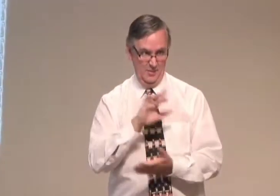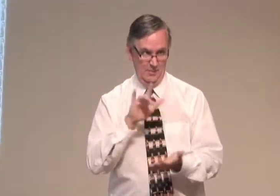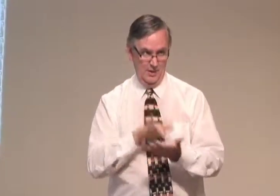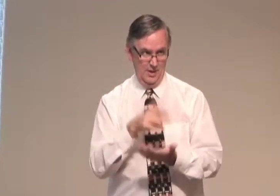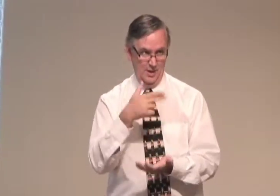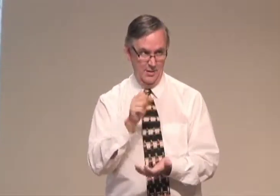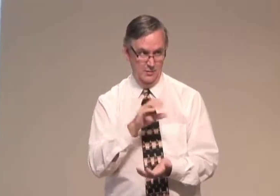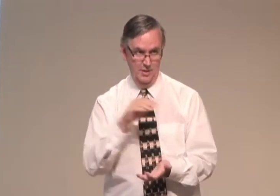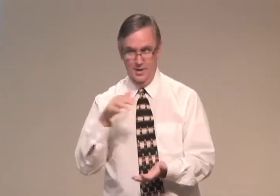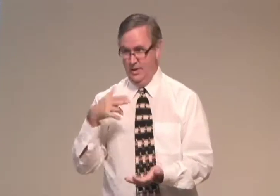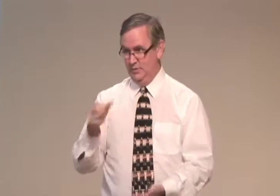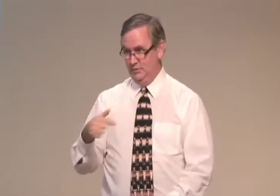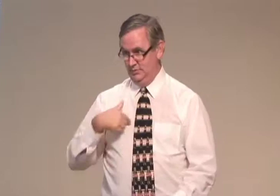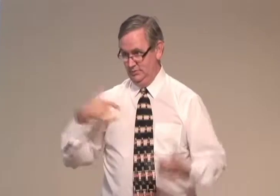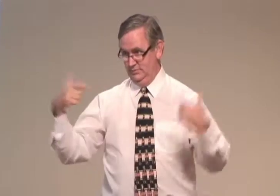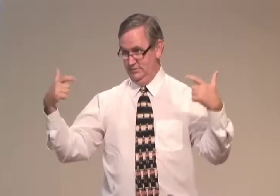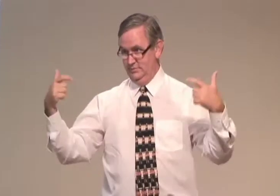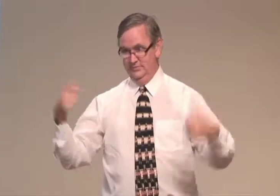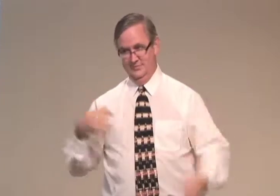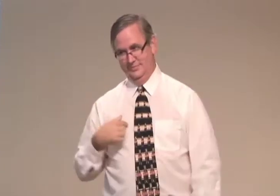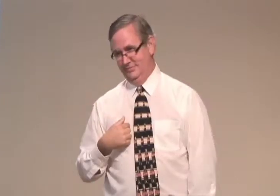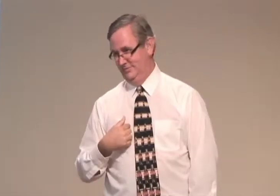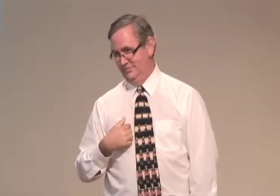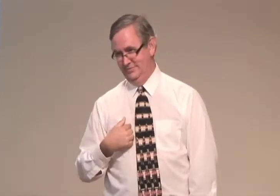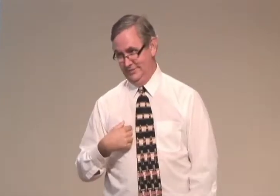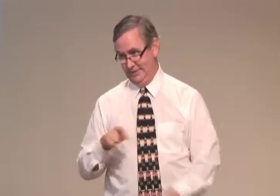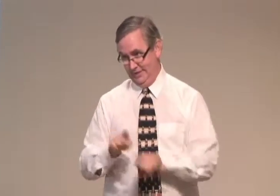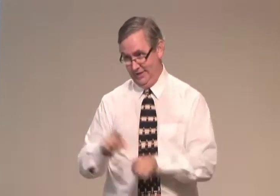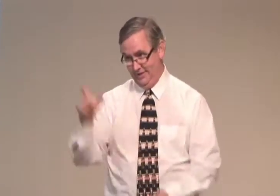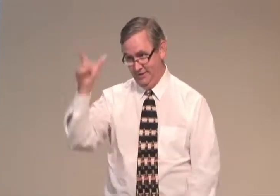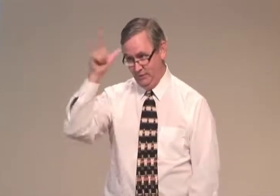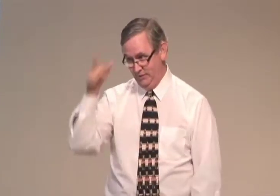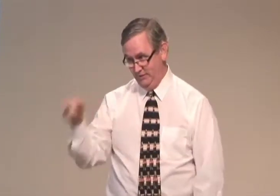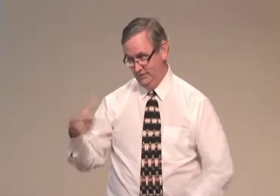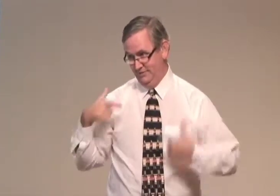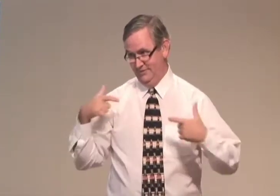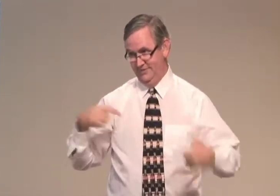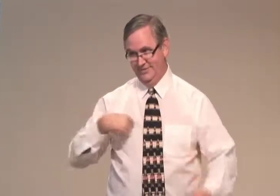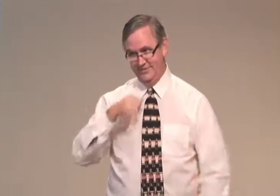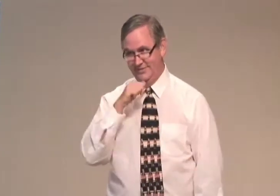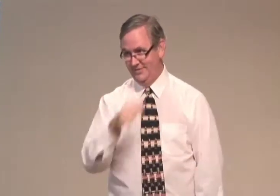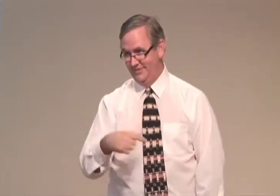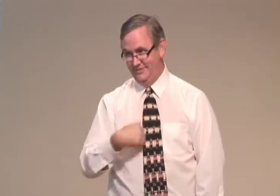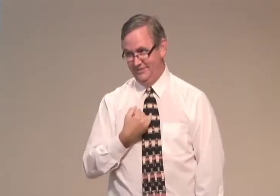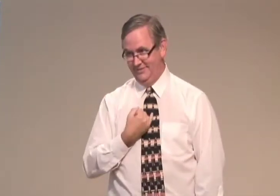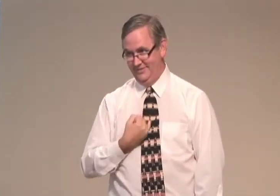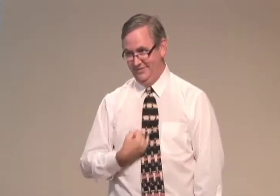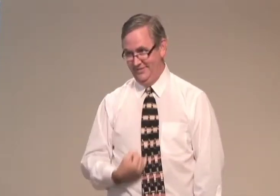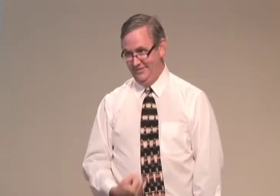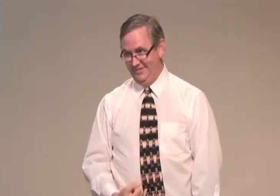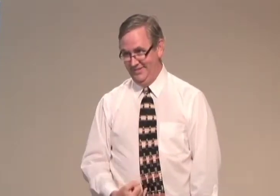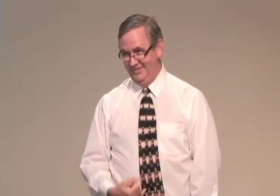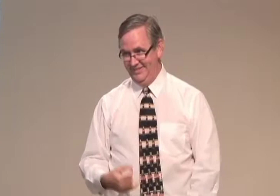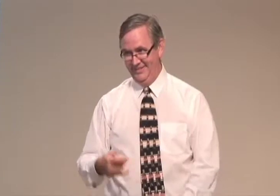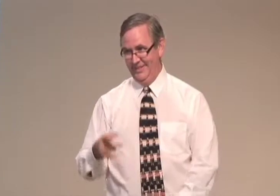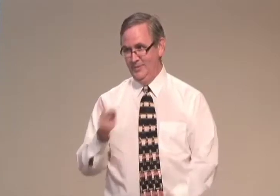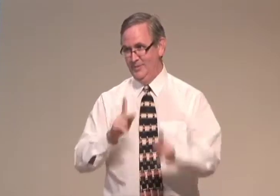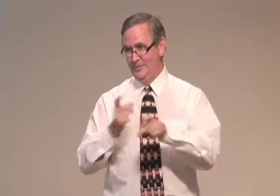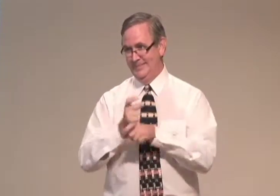I remember when I was in middle school and high school, I was not the biggest guy in the school. I wasn't. I was